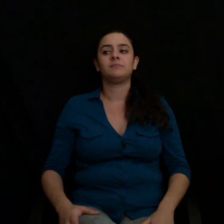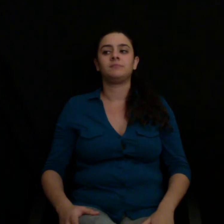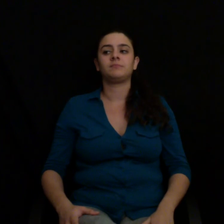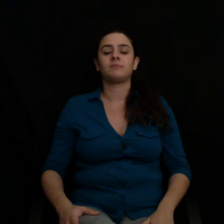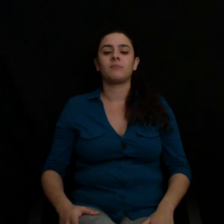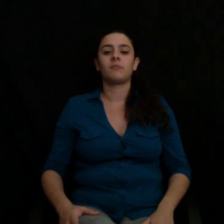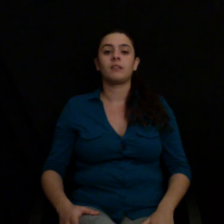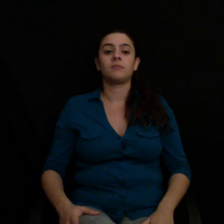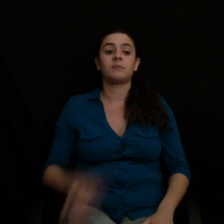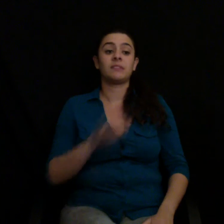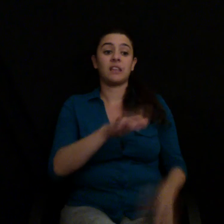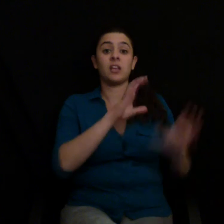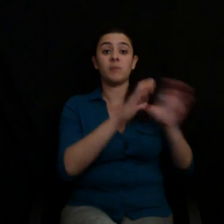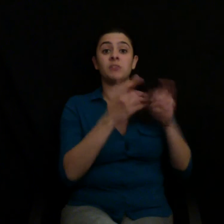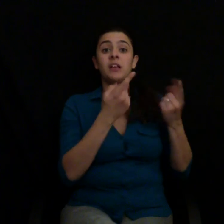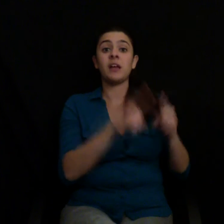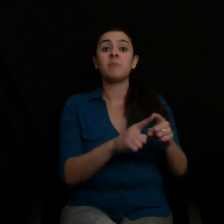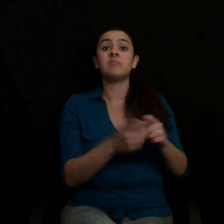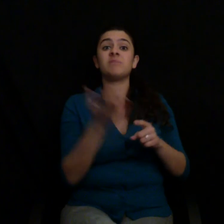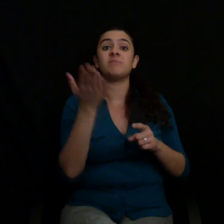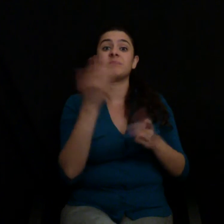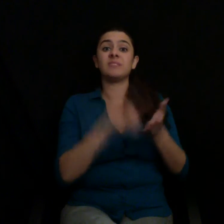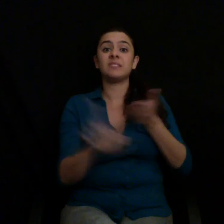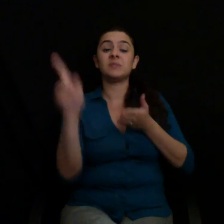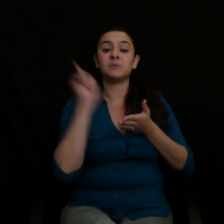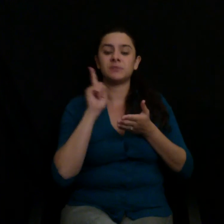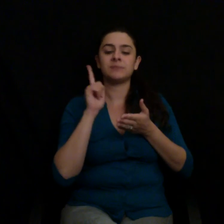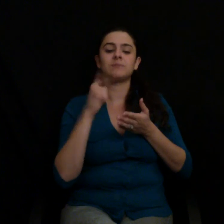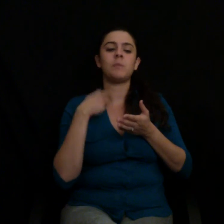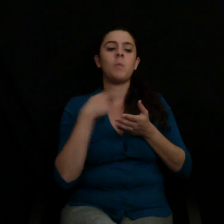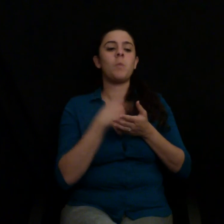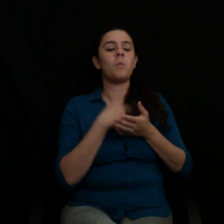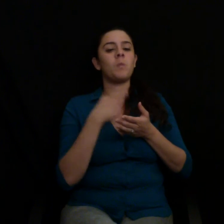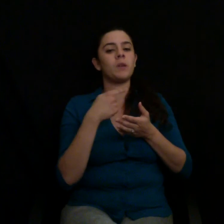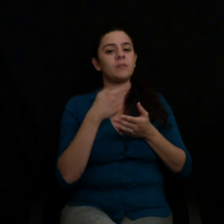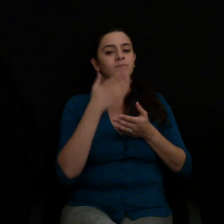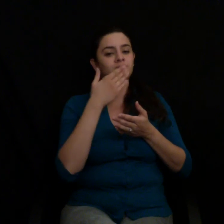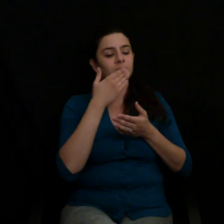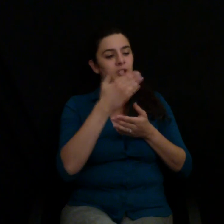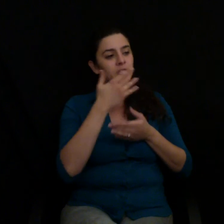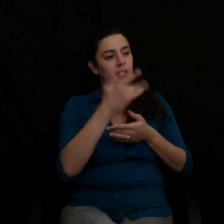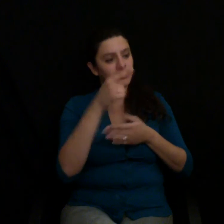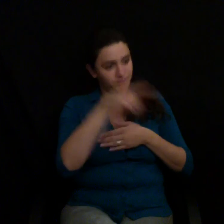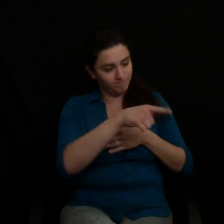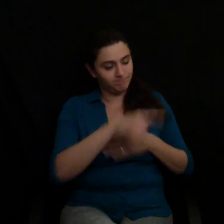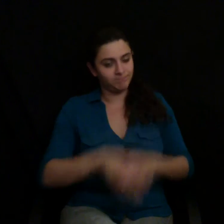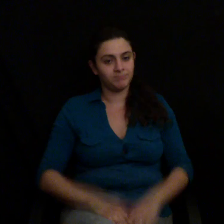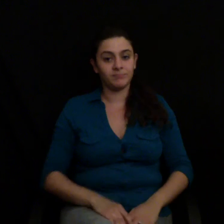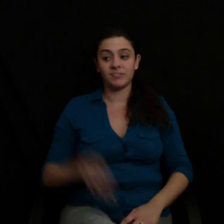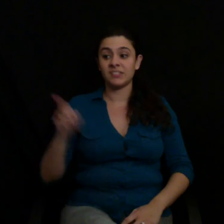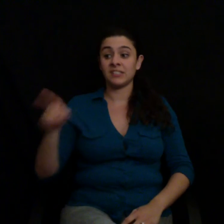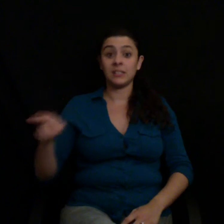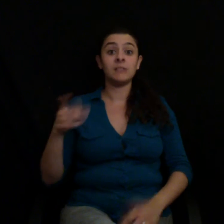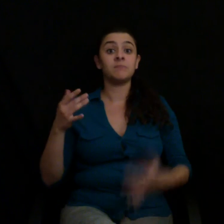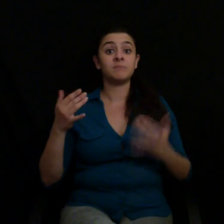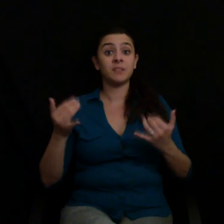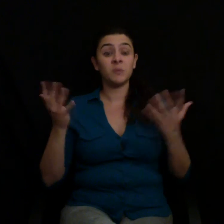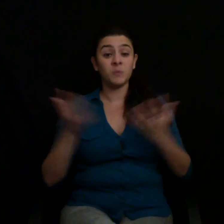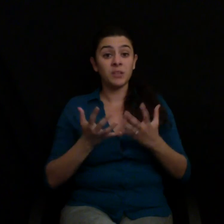next week. We wish her all the best. Huck is currently on his way to Alaska to work on a fishing boat, and he's actually joined by several members